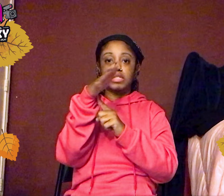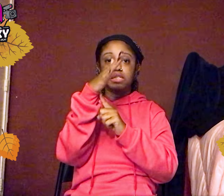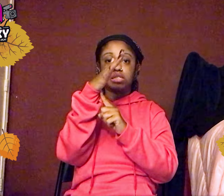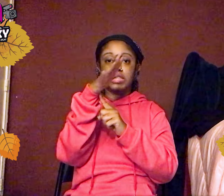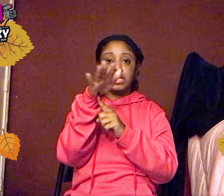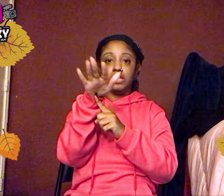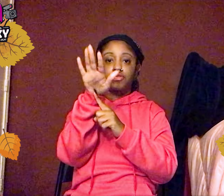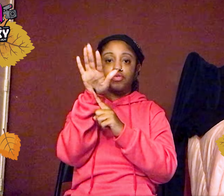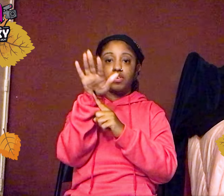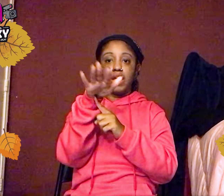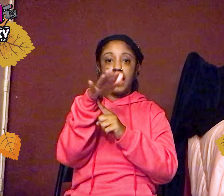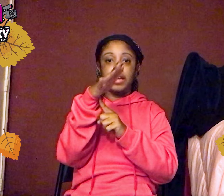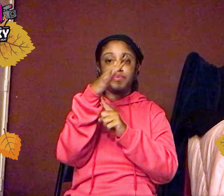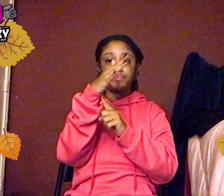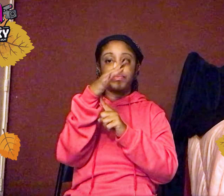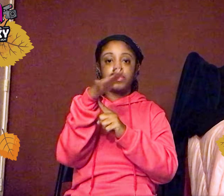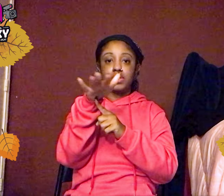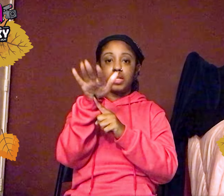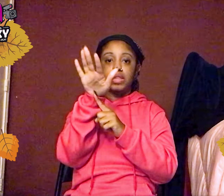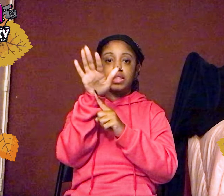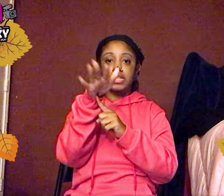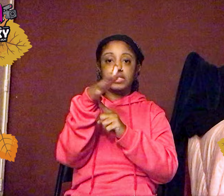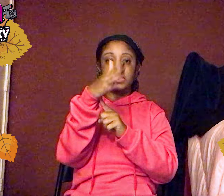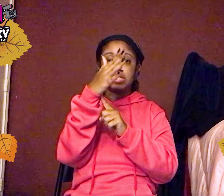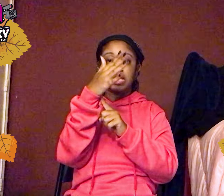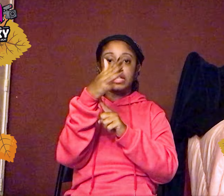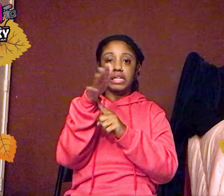is leaf, okay? This is a leaf.